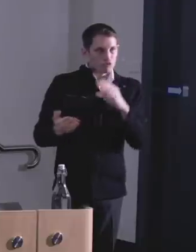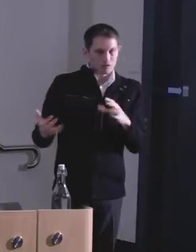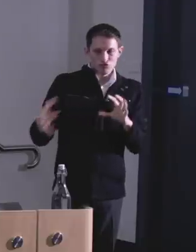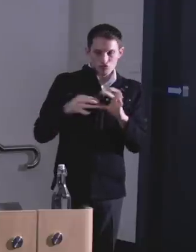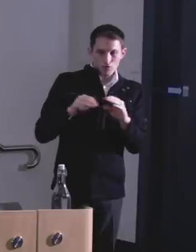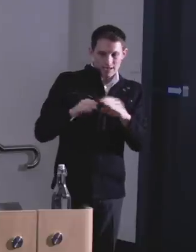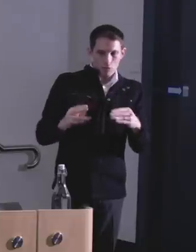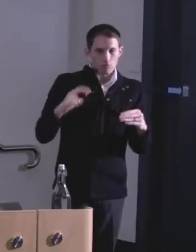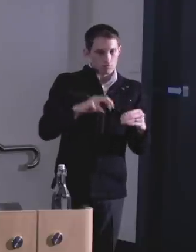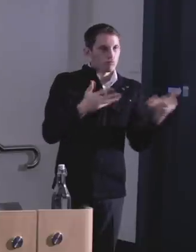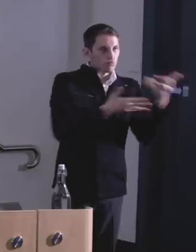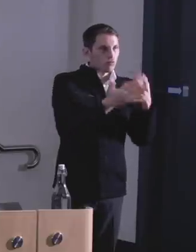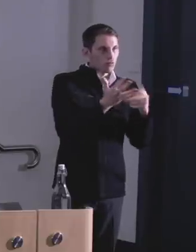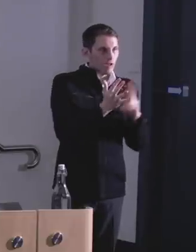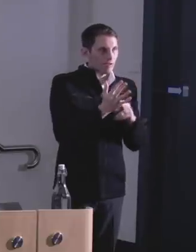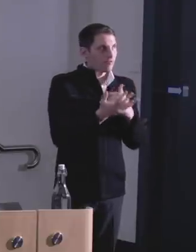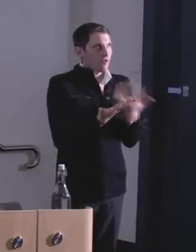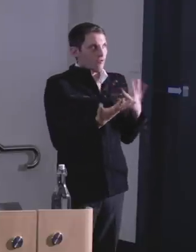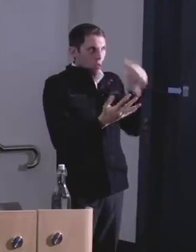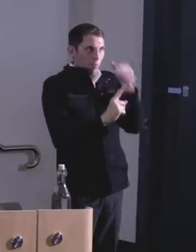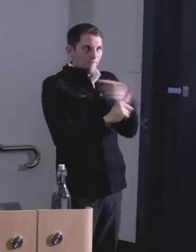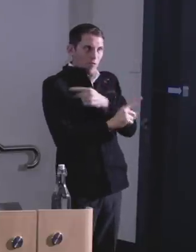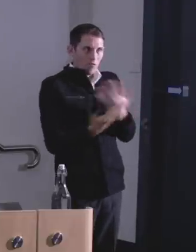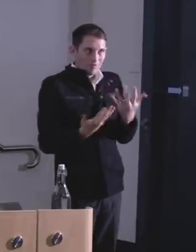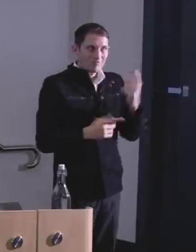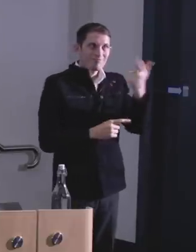And so,